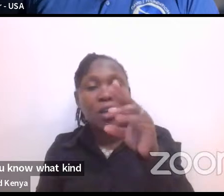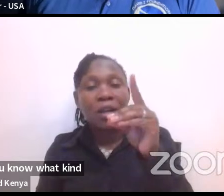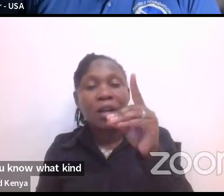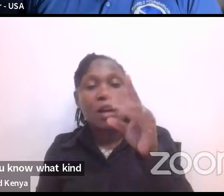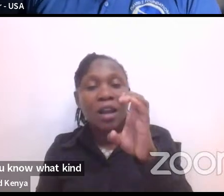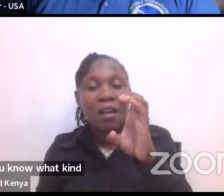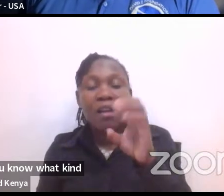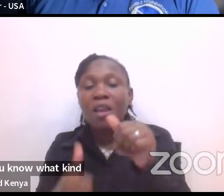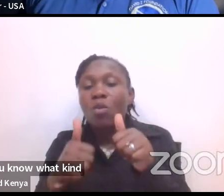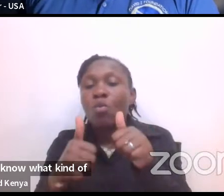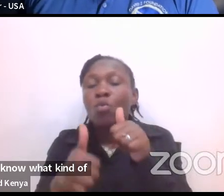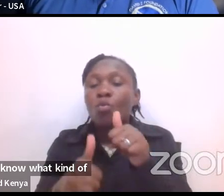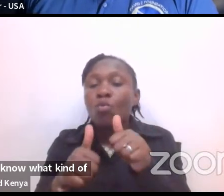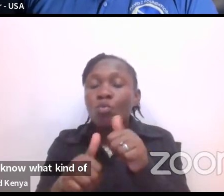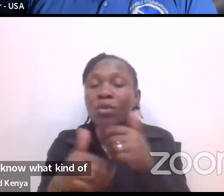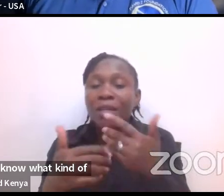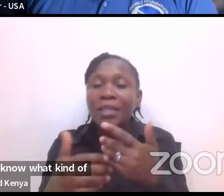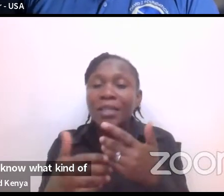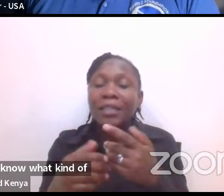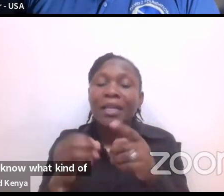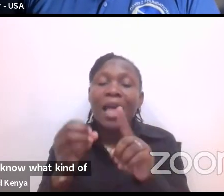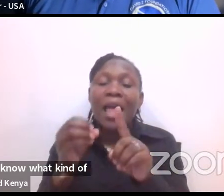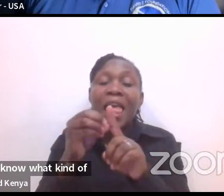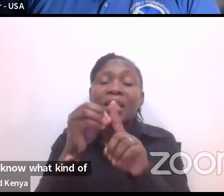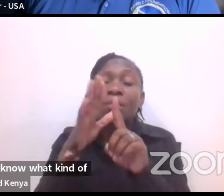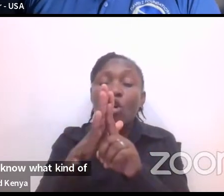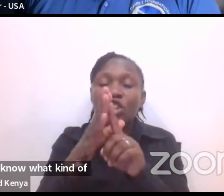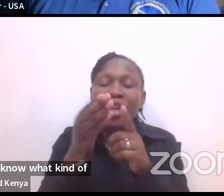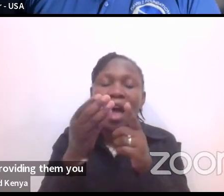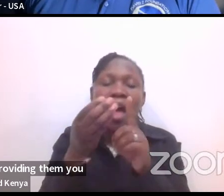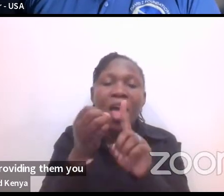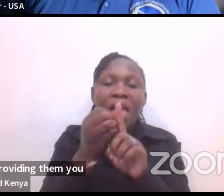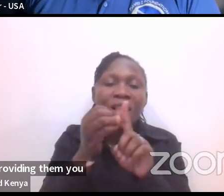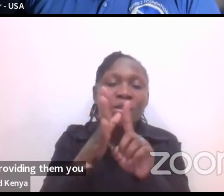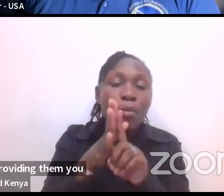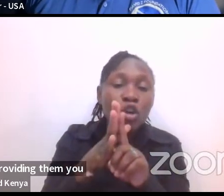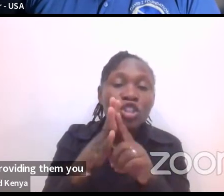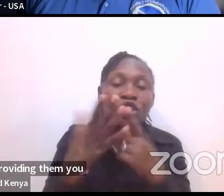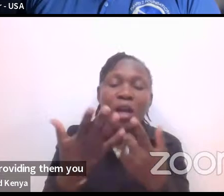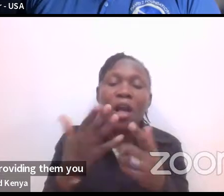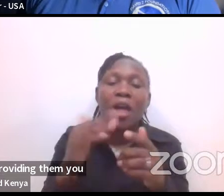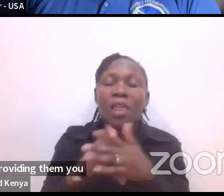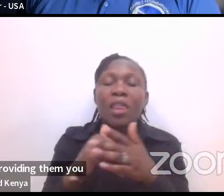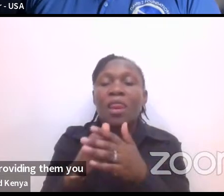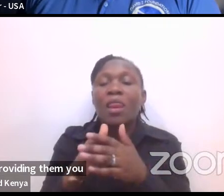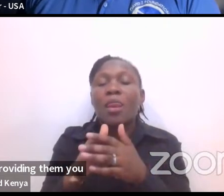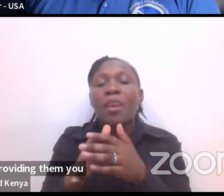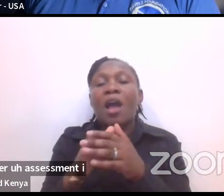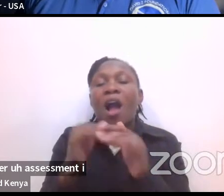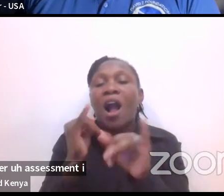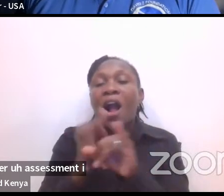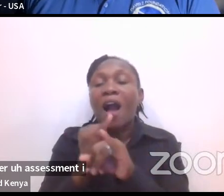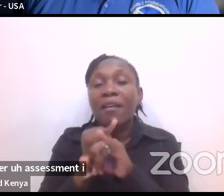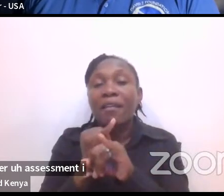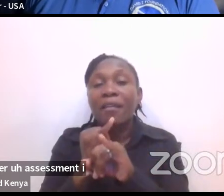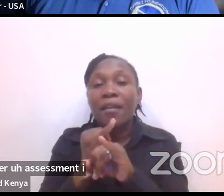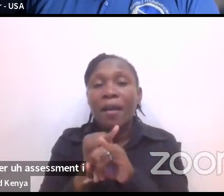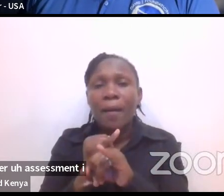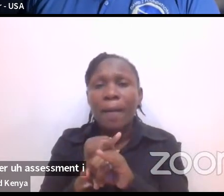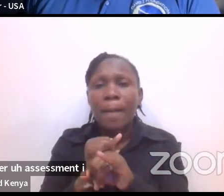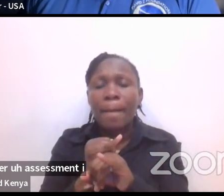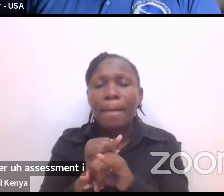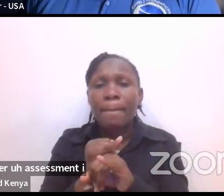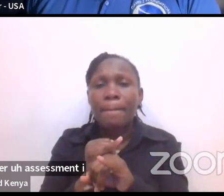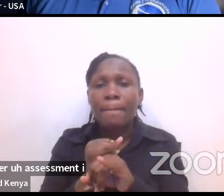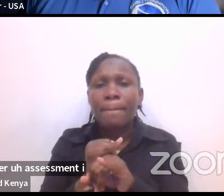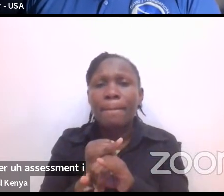them, exposure, the career assessment. I know that some schools are really good about, having guest